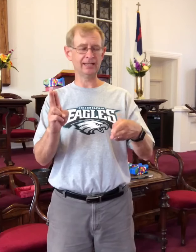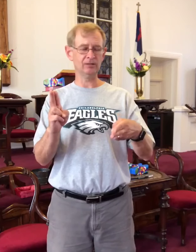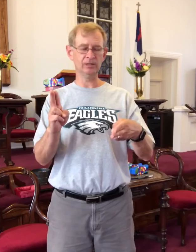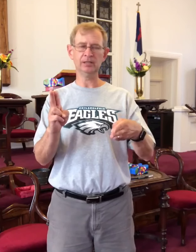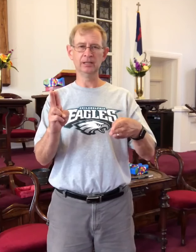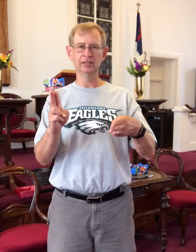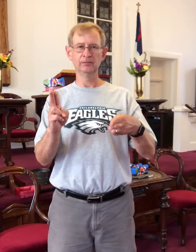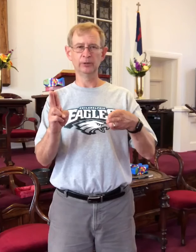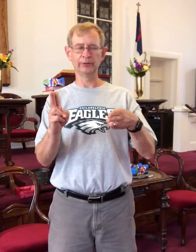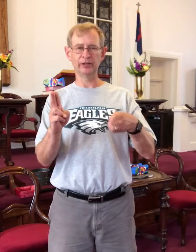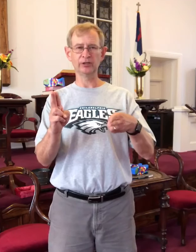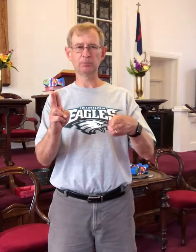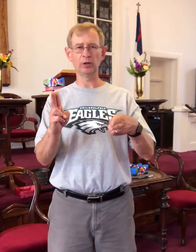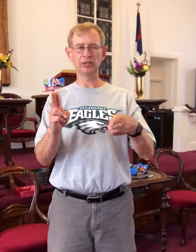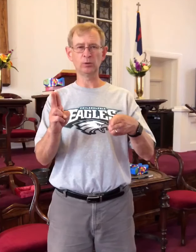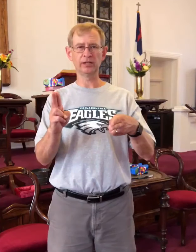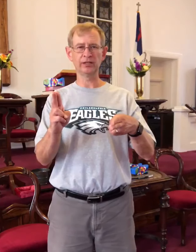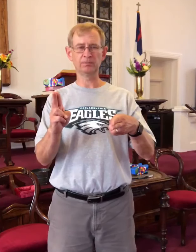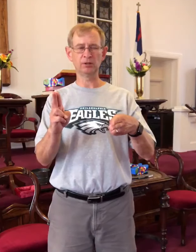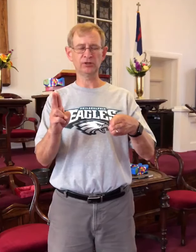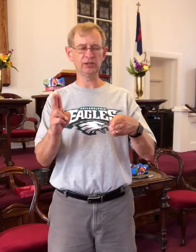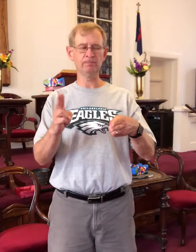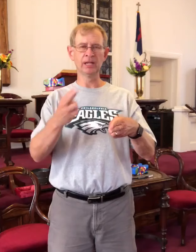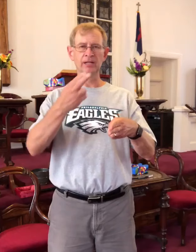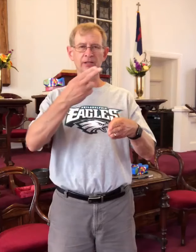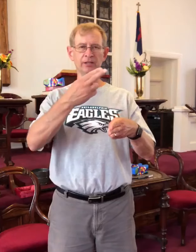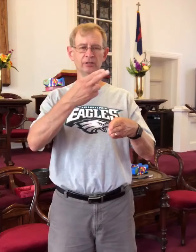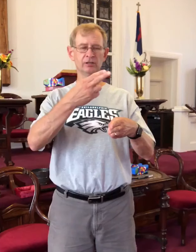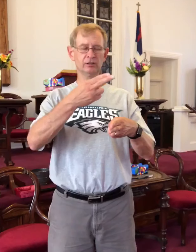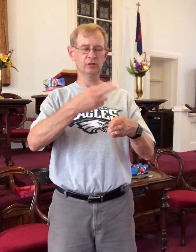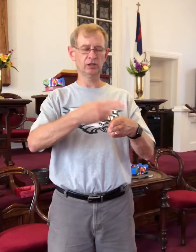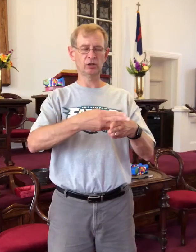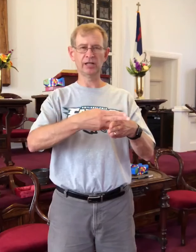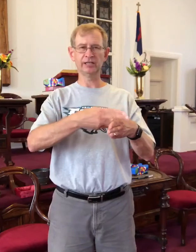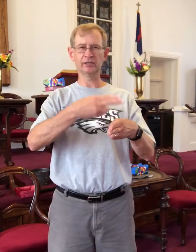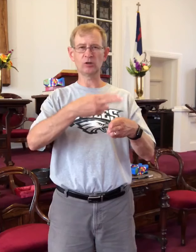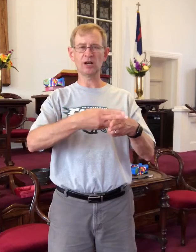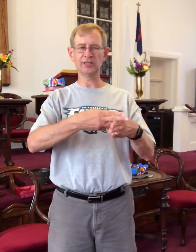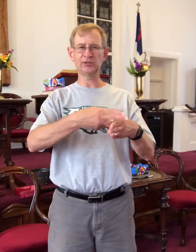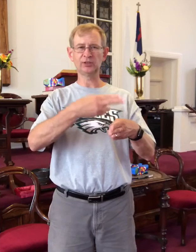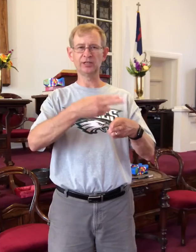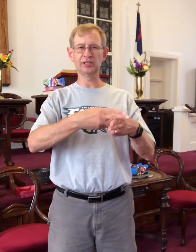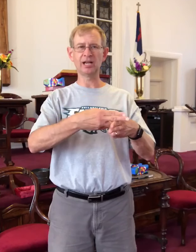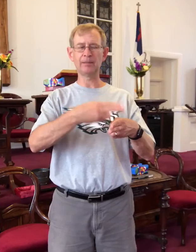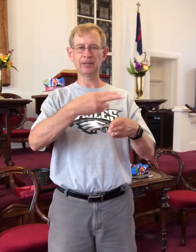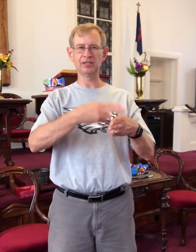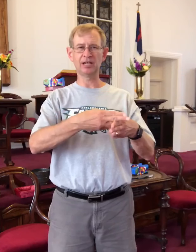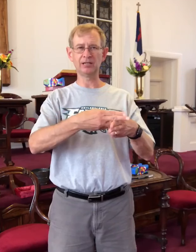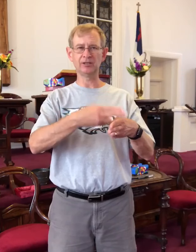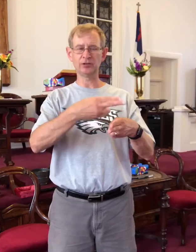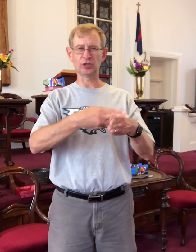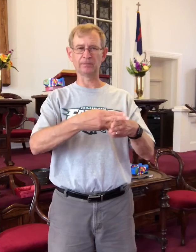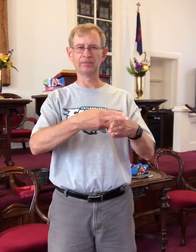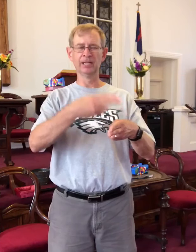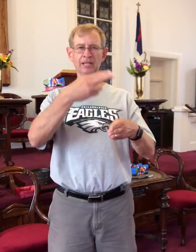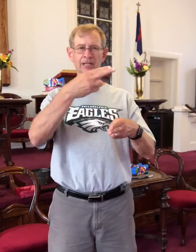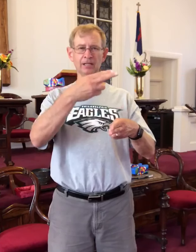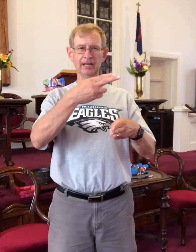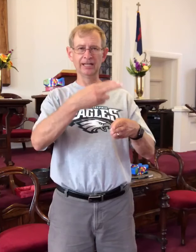down with the fingers pointing toward the other person, the other cutting across on the top and touching.